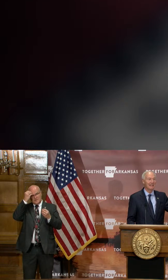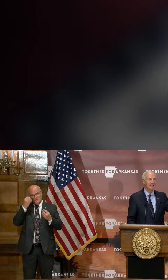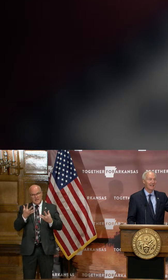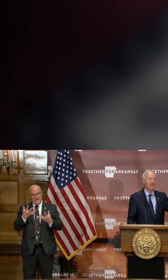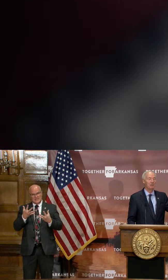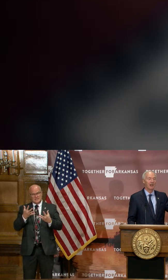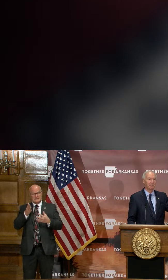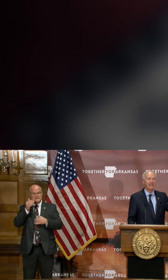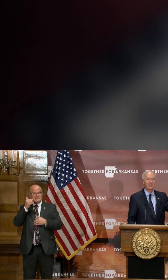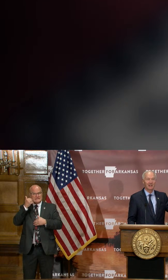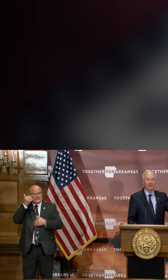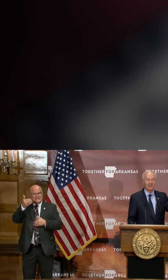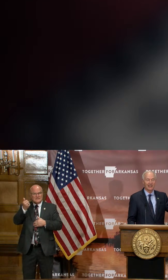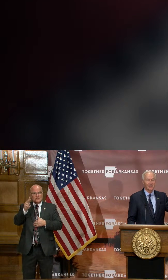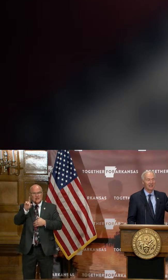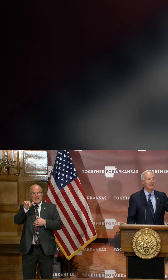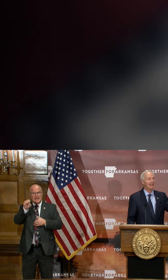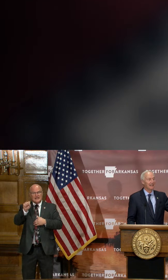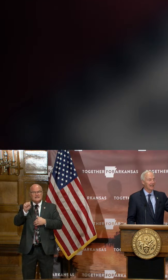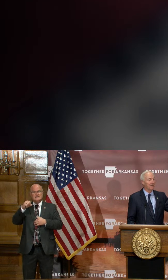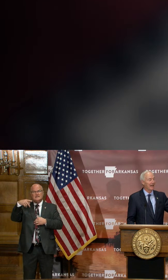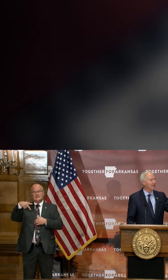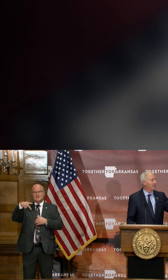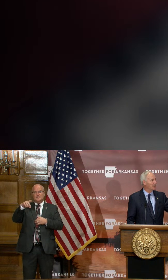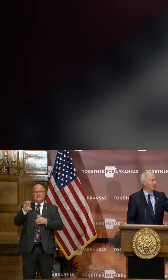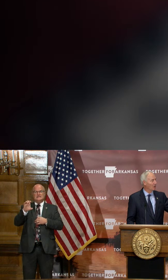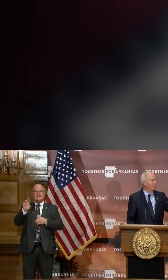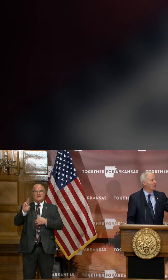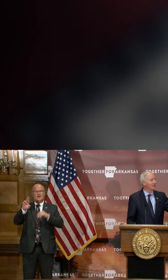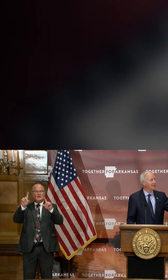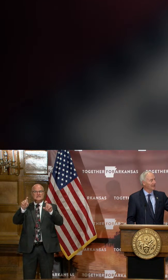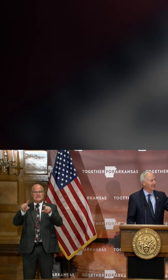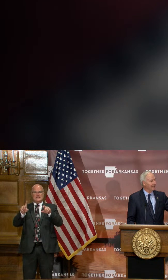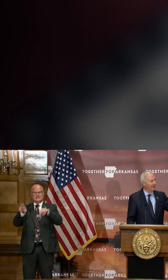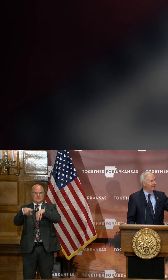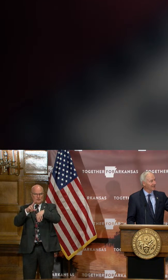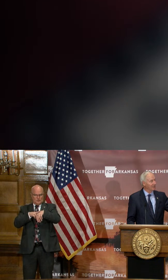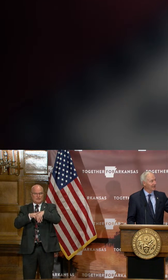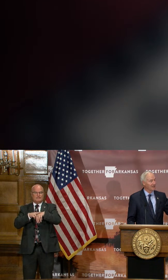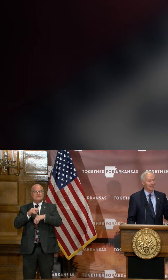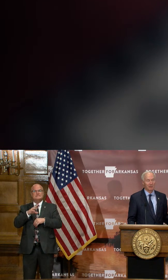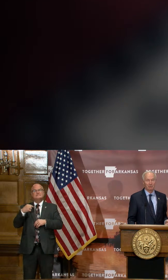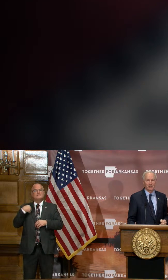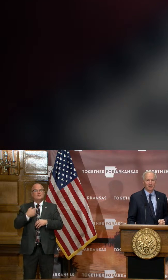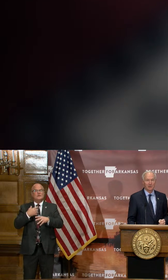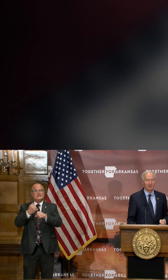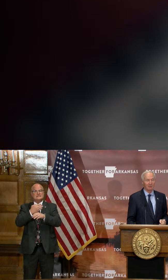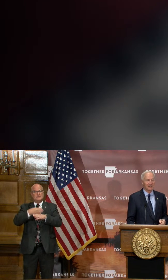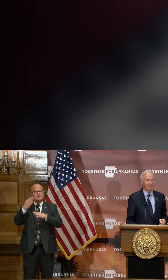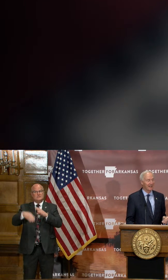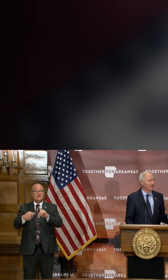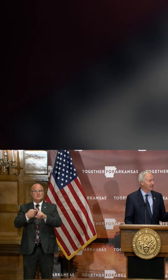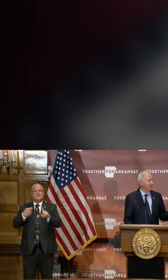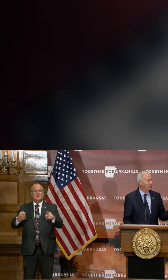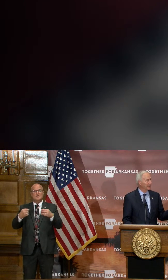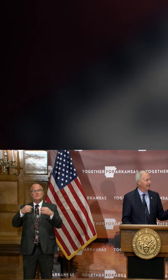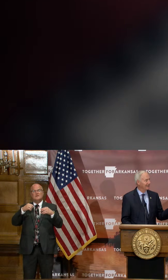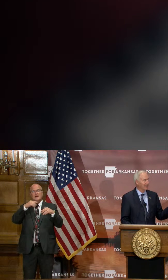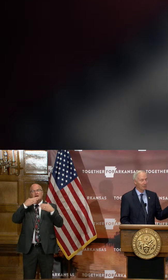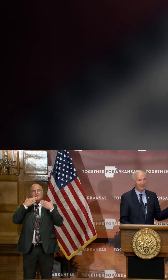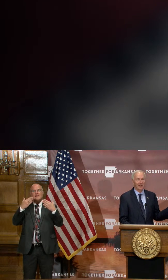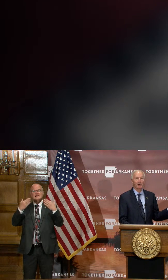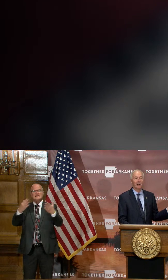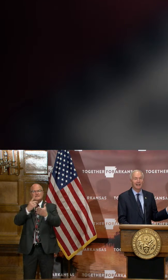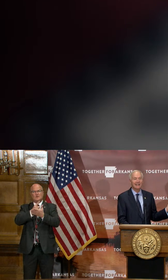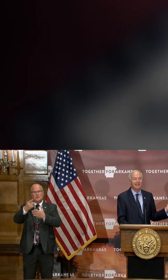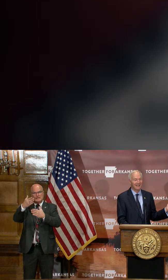in the coming days when our PCR tests get back up to normal and we get some of the results from our Thanksgiving weekend.